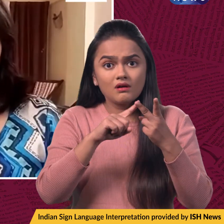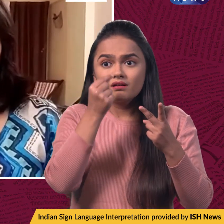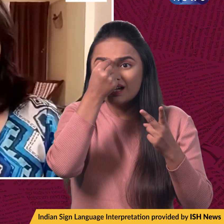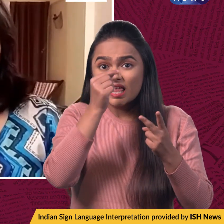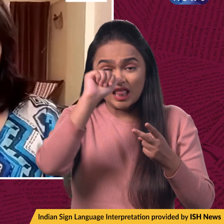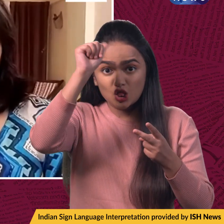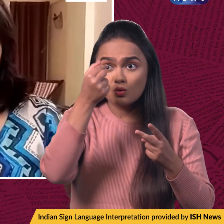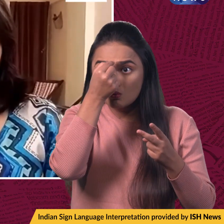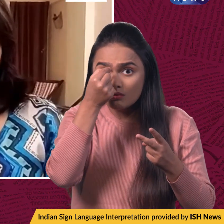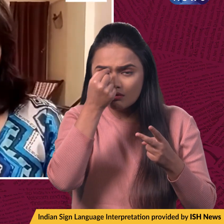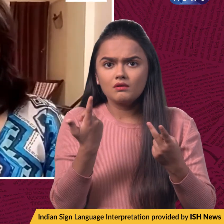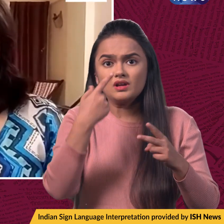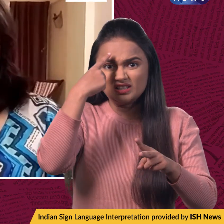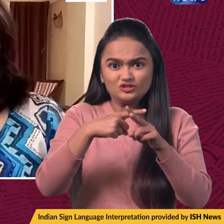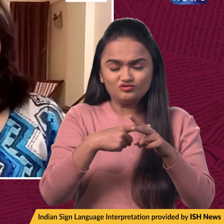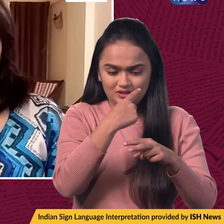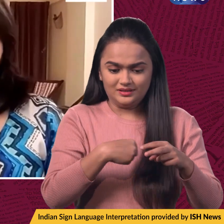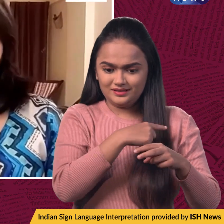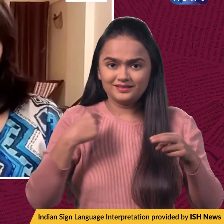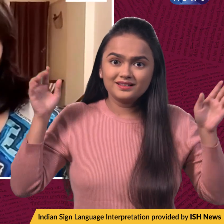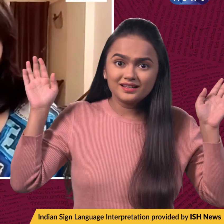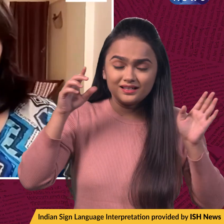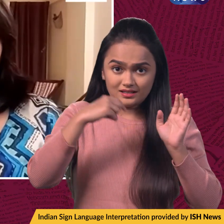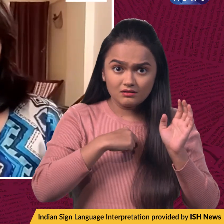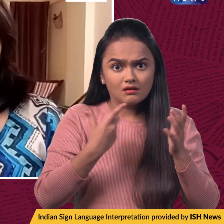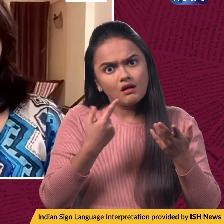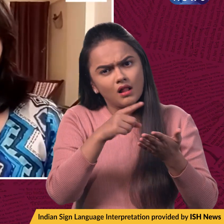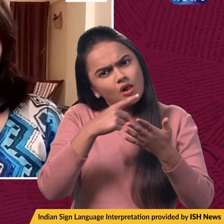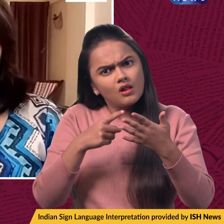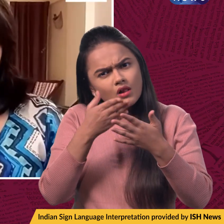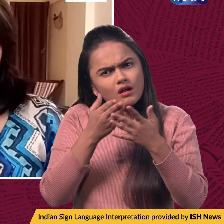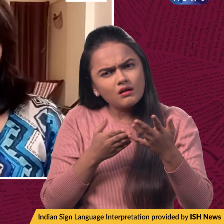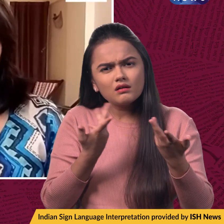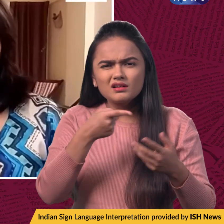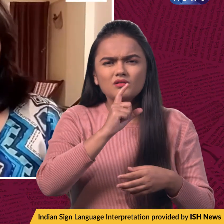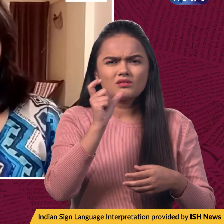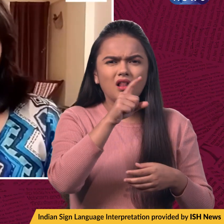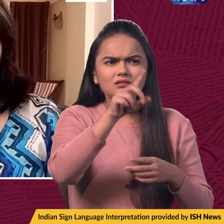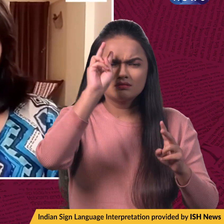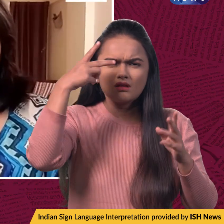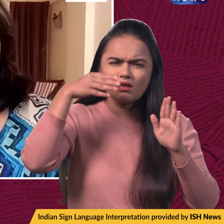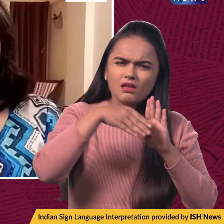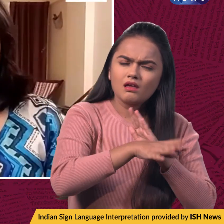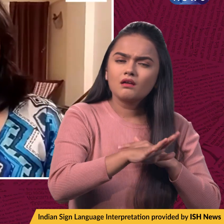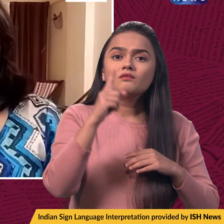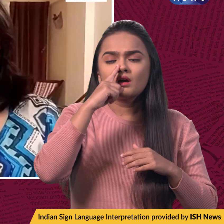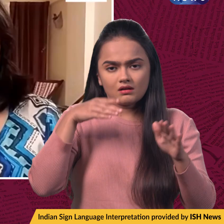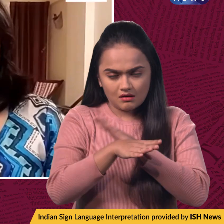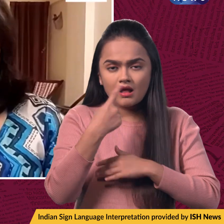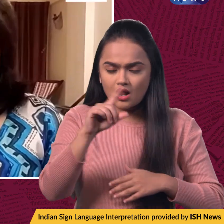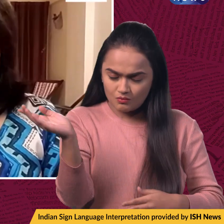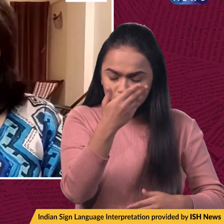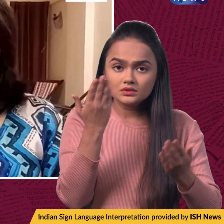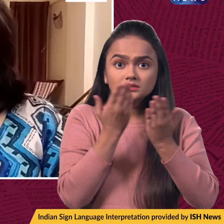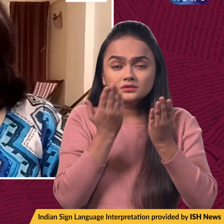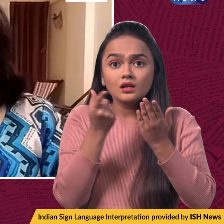forehead mark, the Christian's crucifix. This college is going down a slippery slope. Let the girls in, let them study,